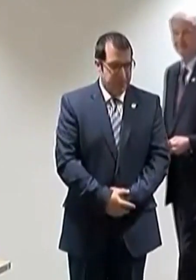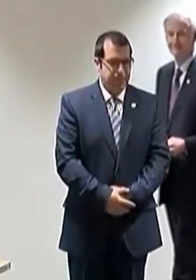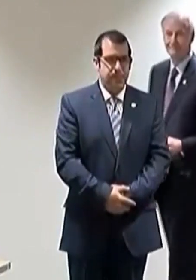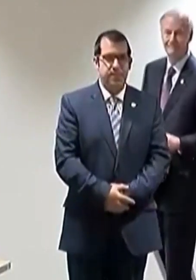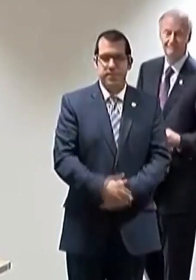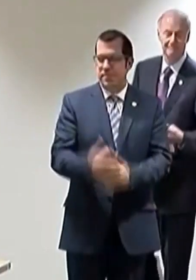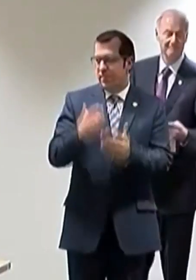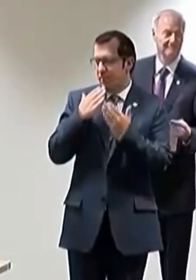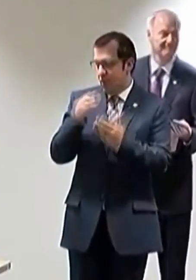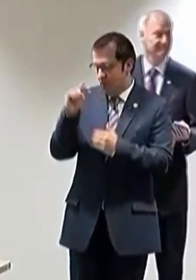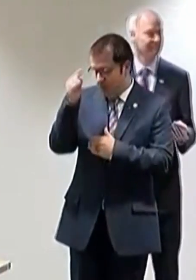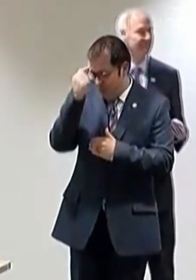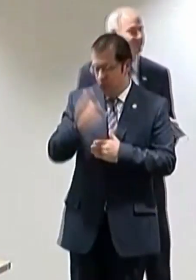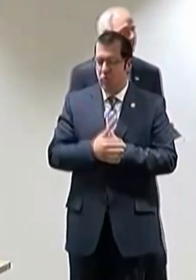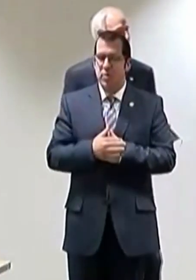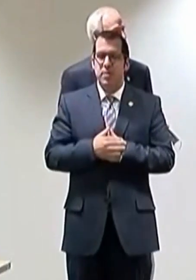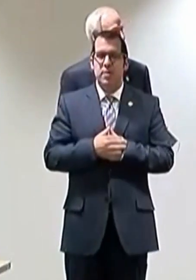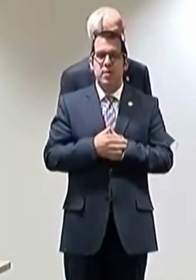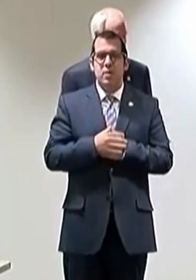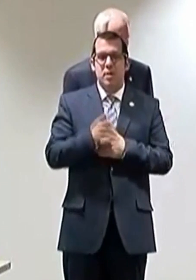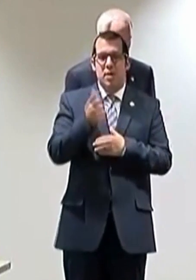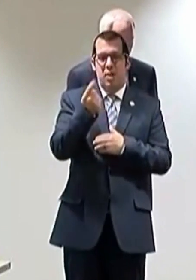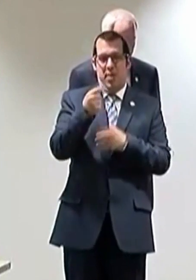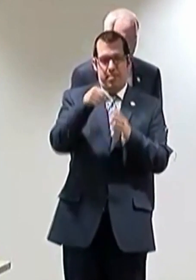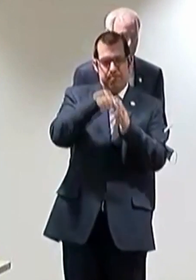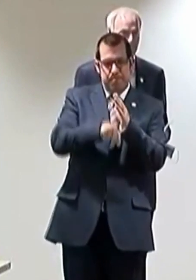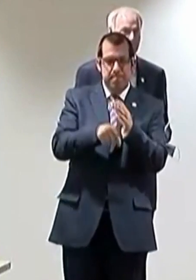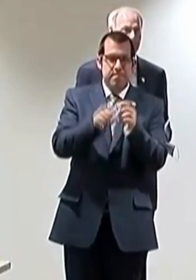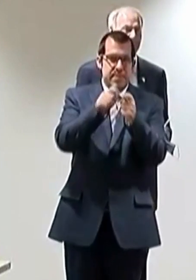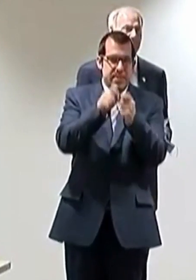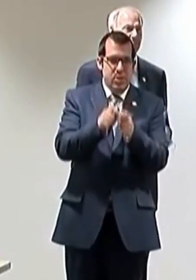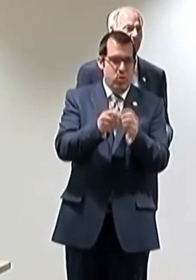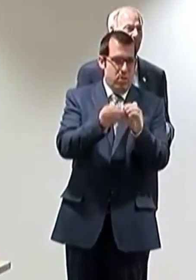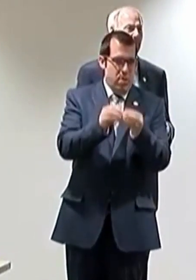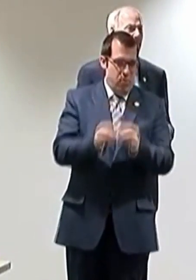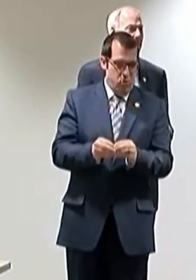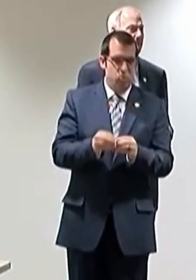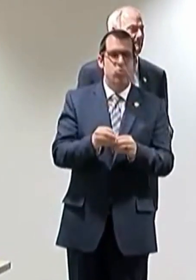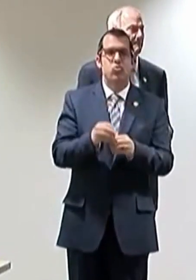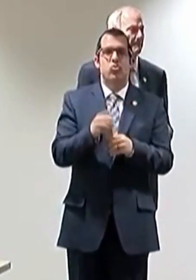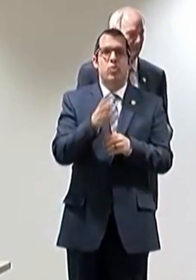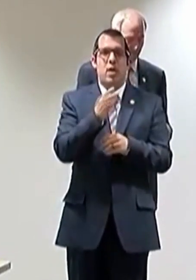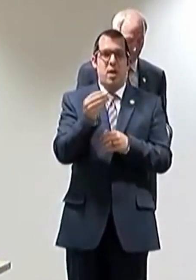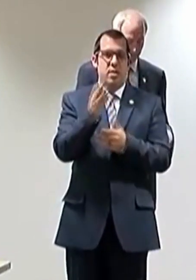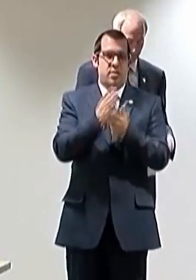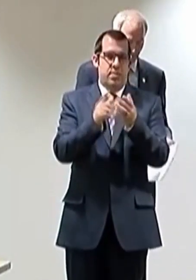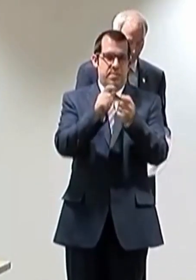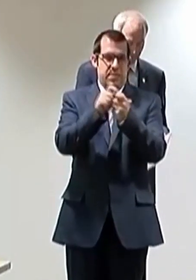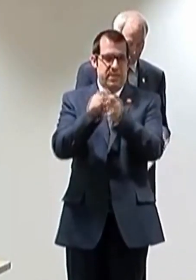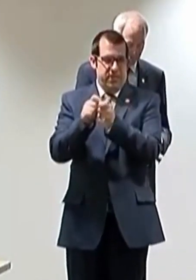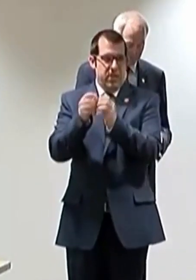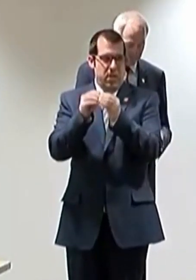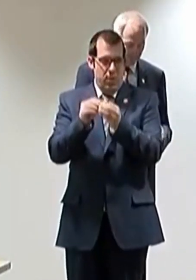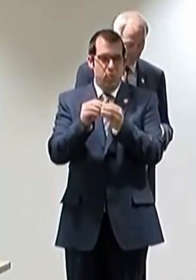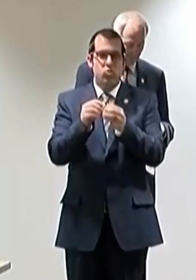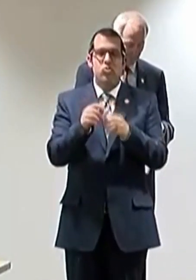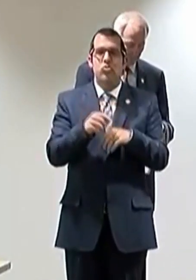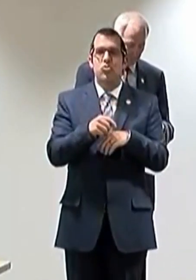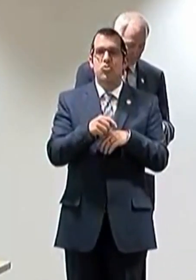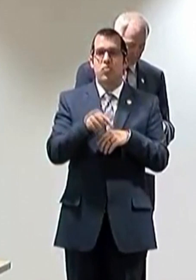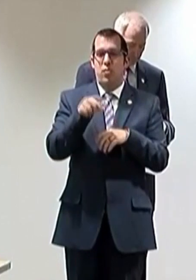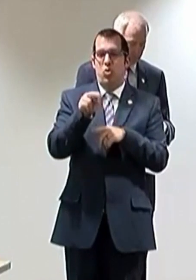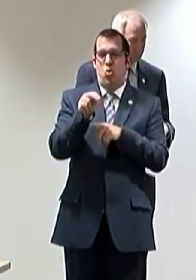Thank you, Governor. Just wanted to give a little bit more details on the numbers and then go over some specific numbers from